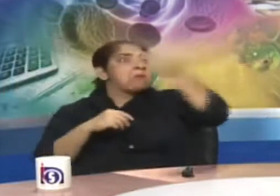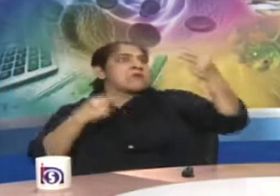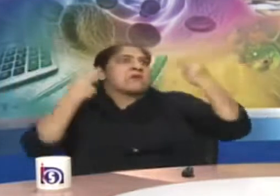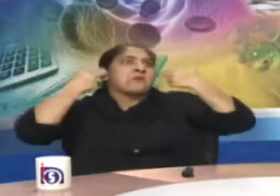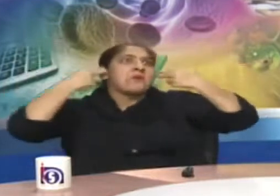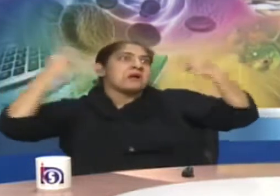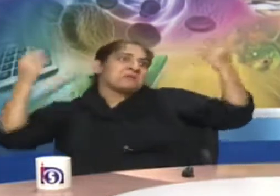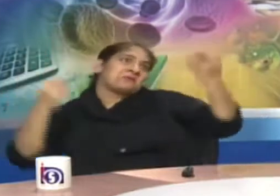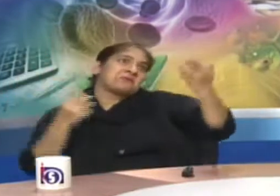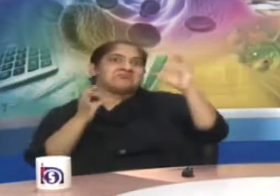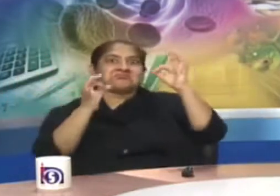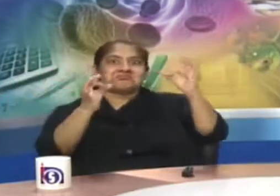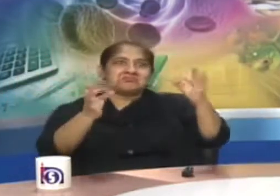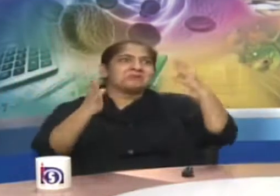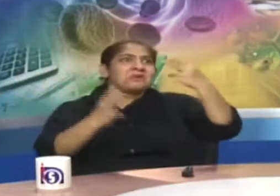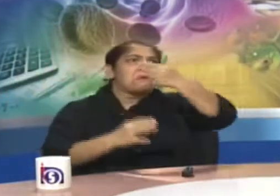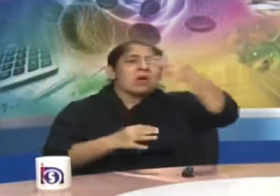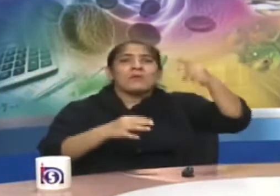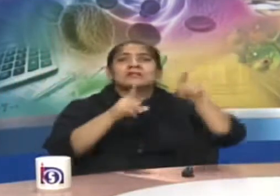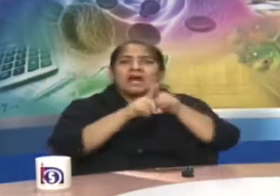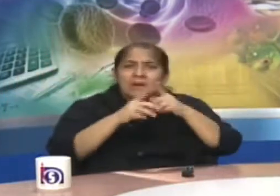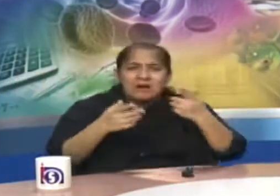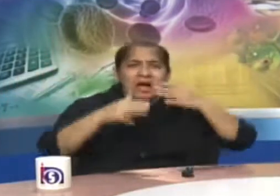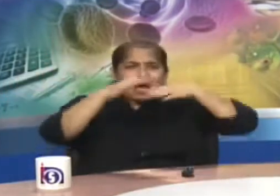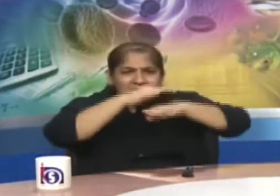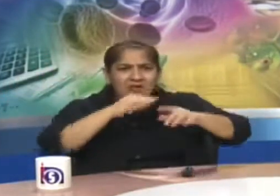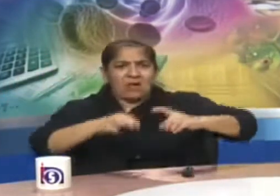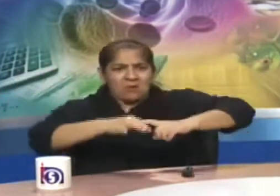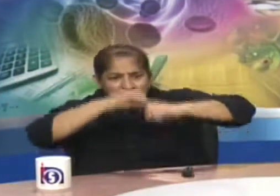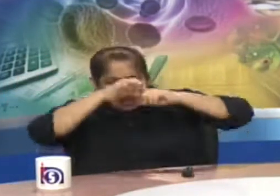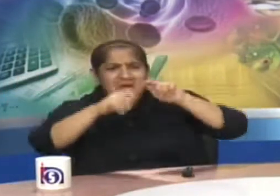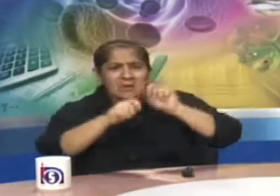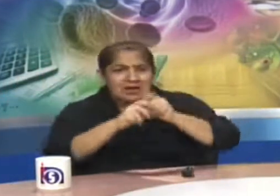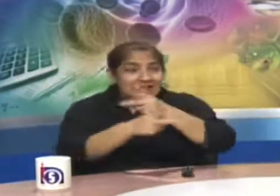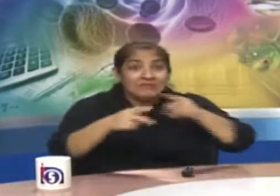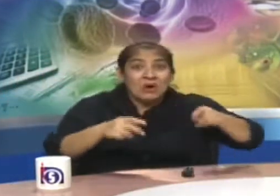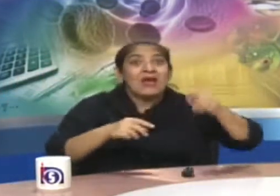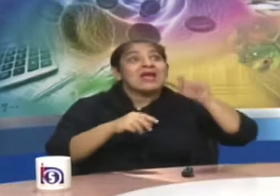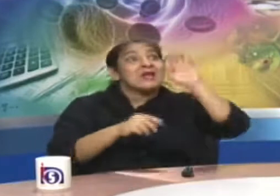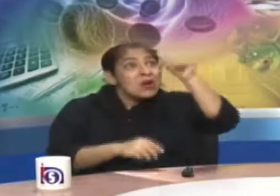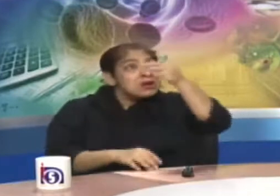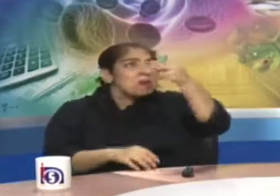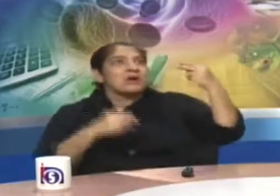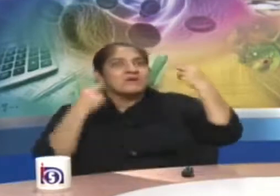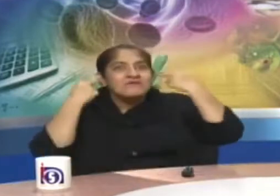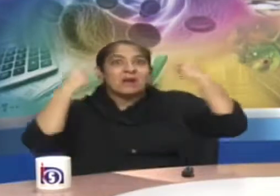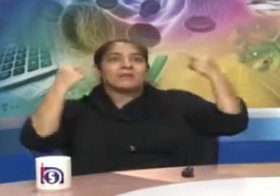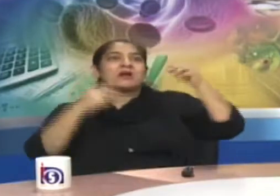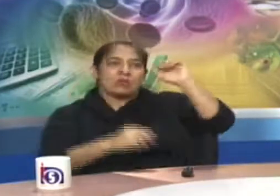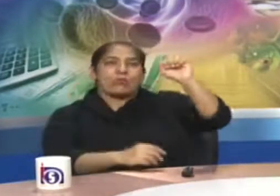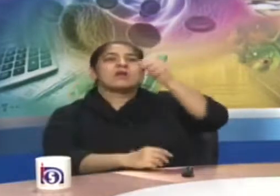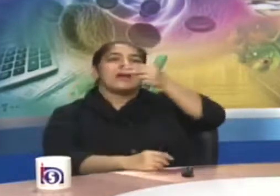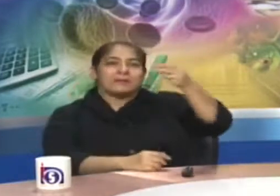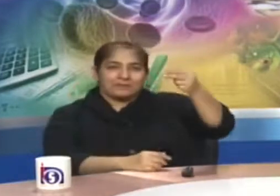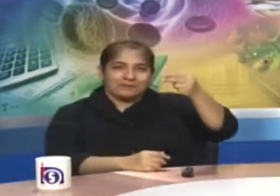Like we discussed about the goodwill, it is one of the advantage of